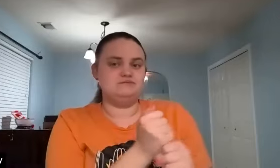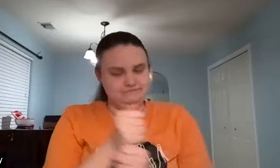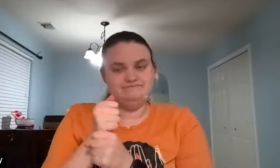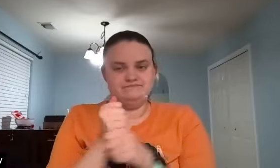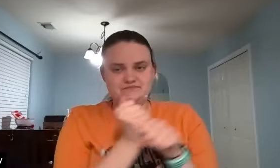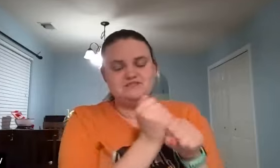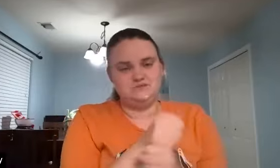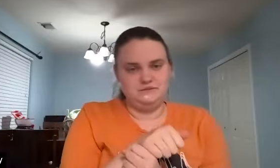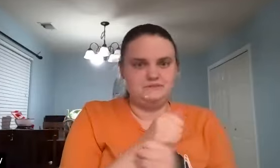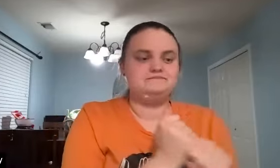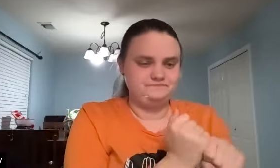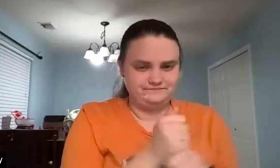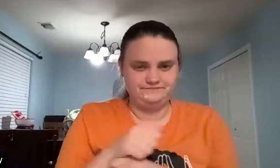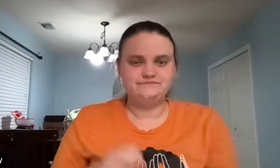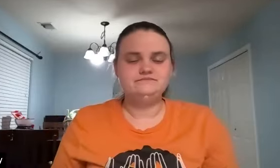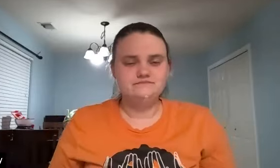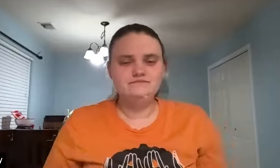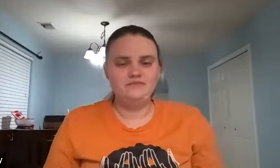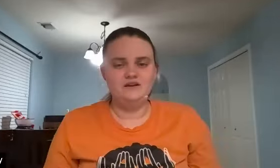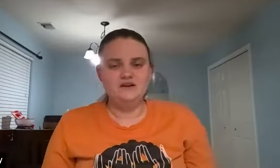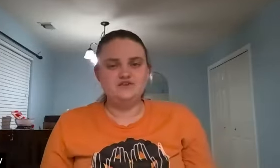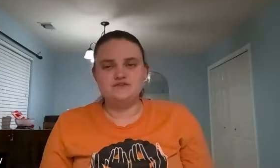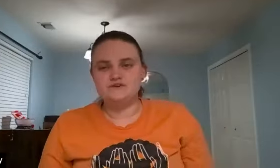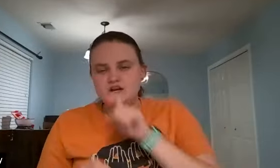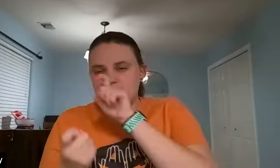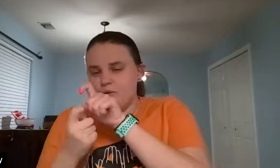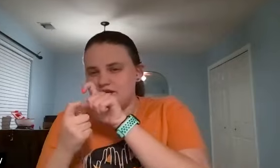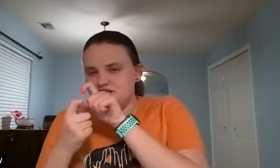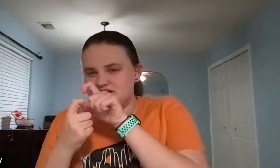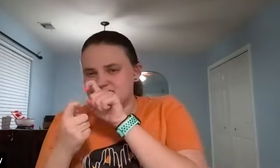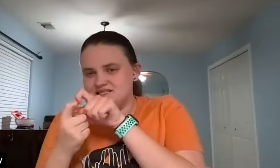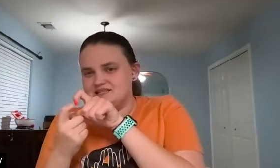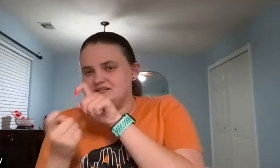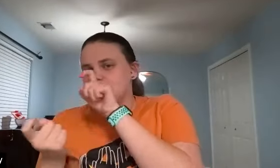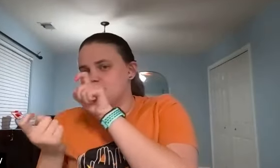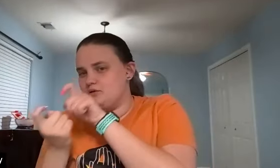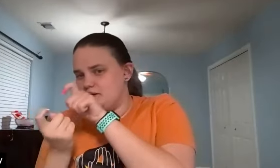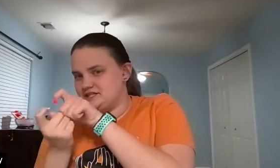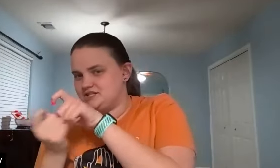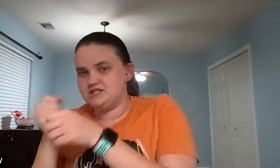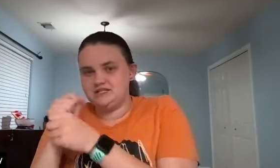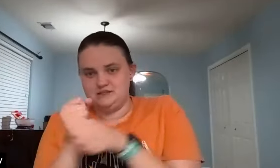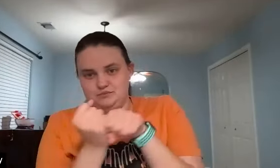sweeping. So if you're talking about witches You would do a witch is